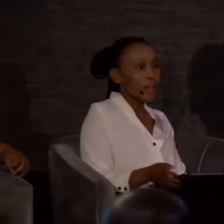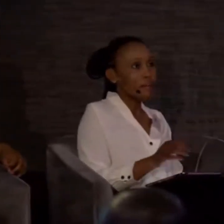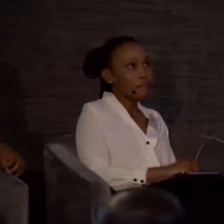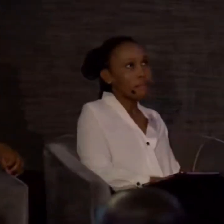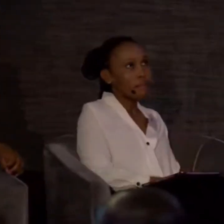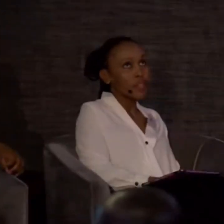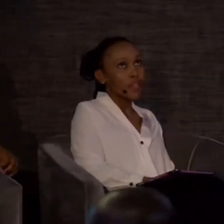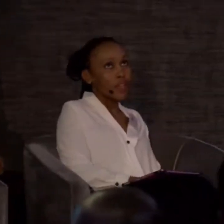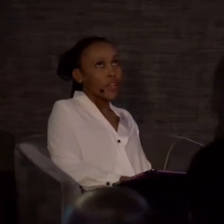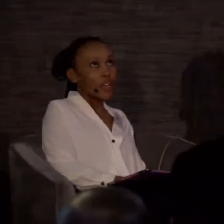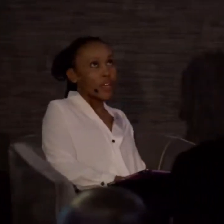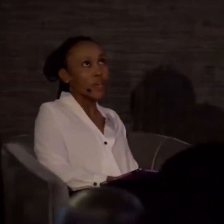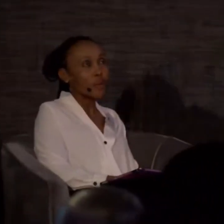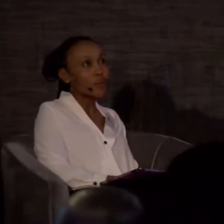level,